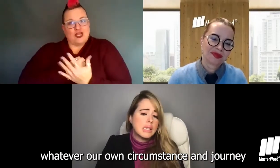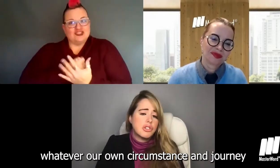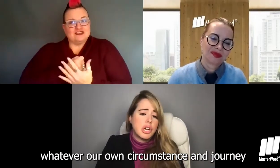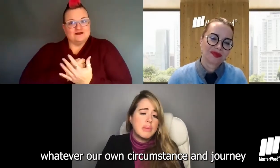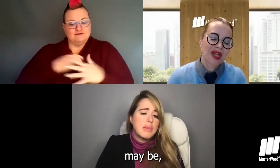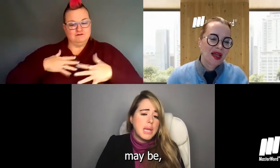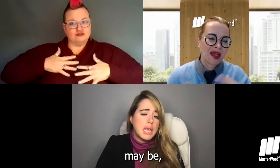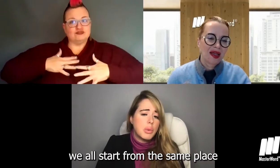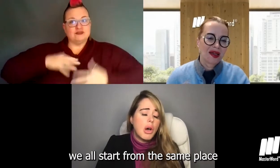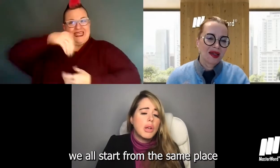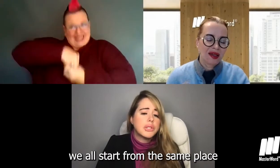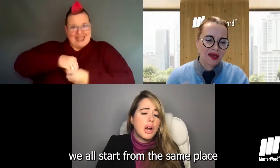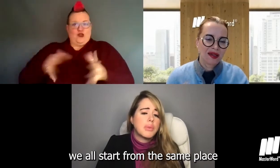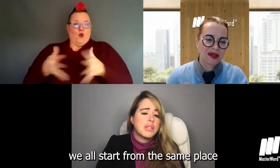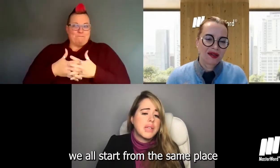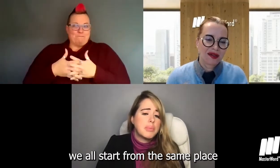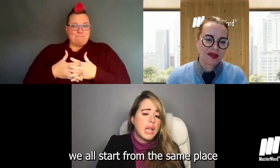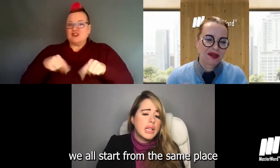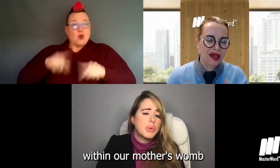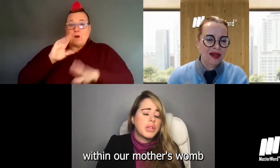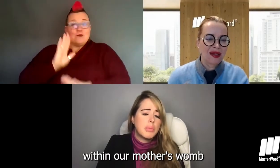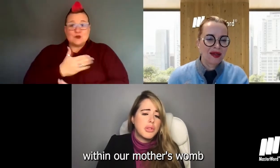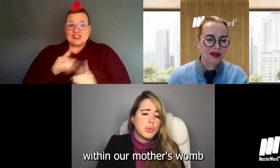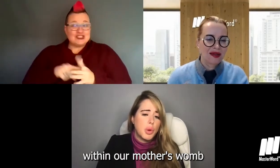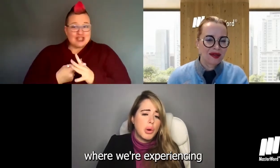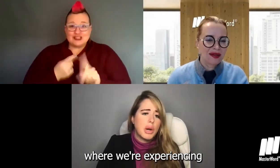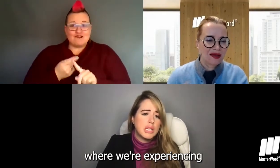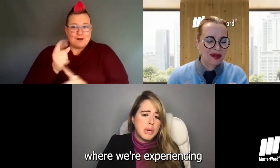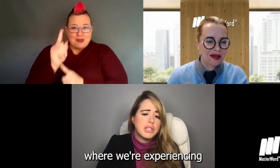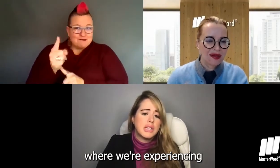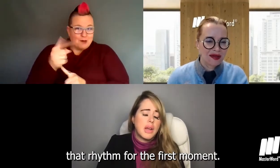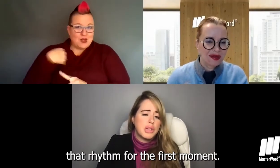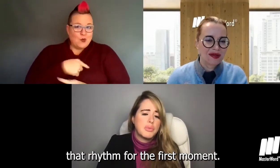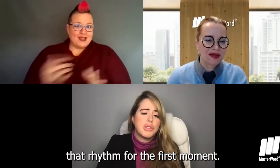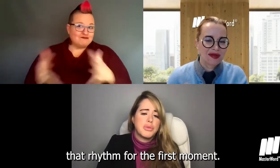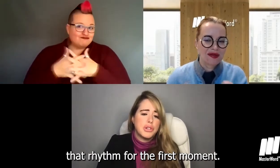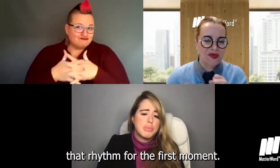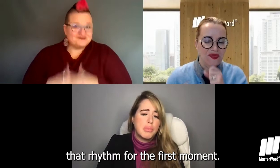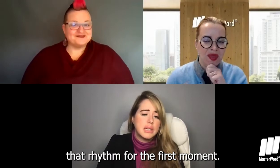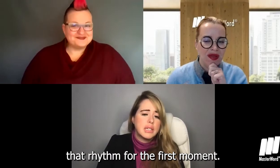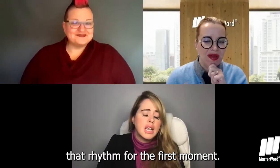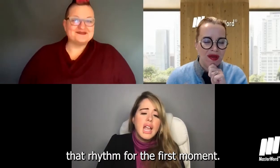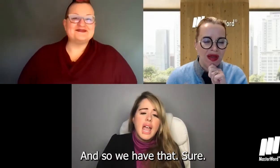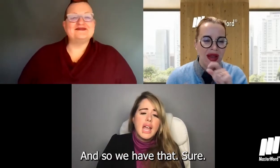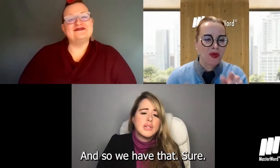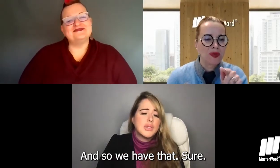and journey may be. We all start from the same place within our mother's womb where we're experiencing that rhythm for the first moment. And I would